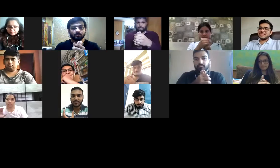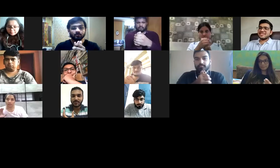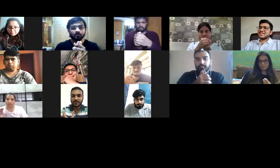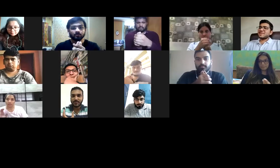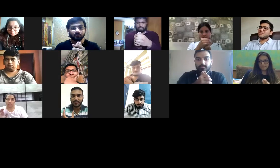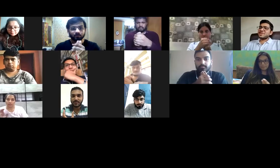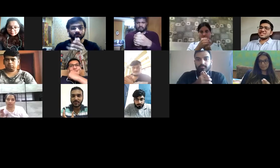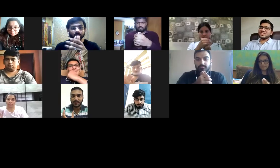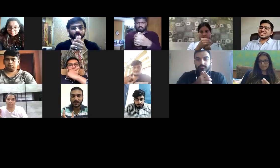We.